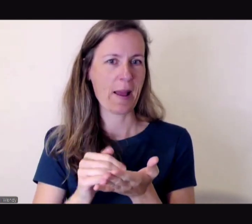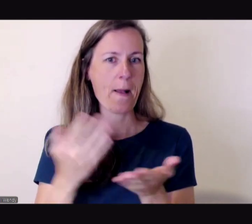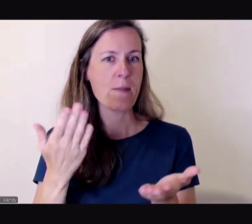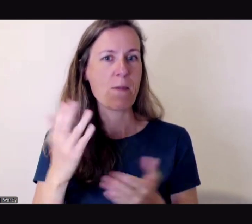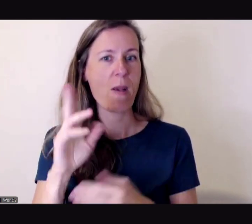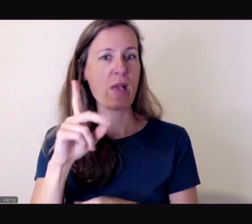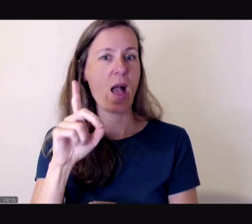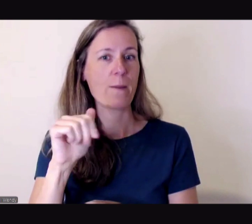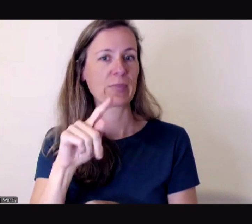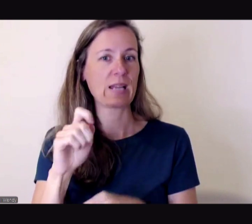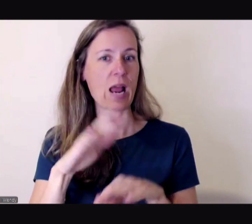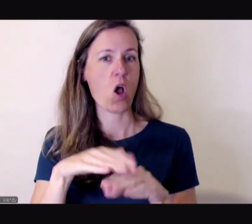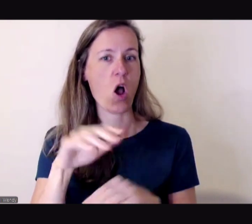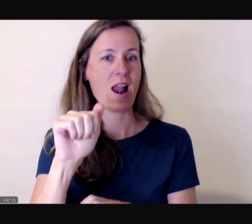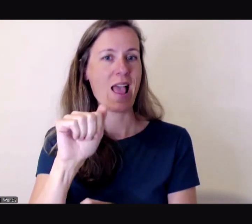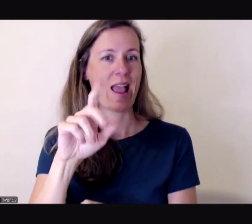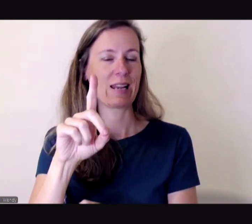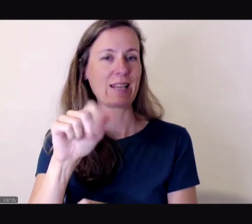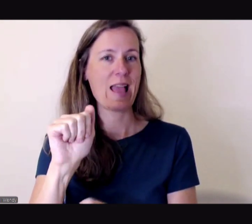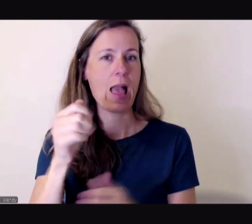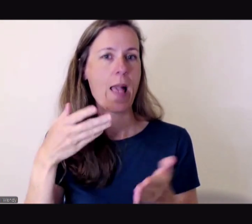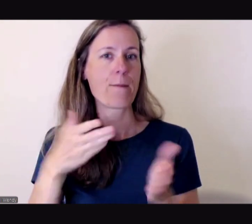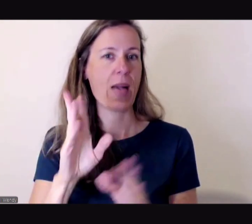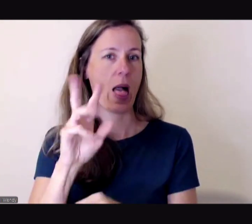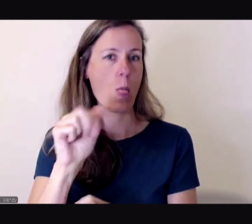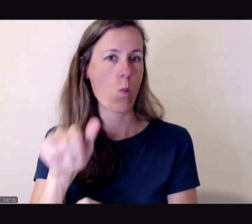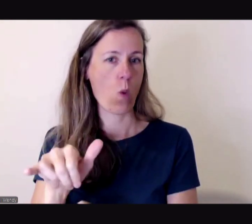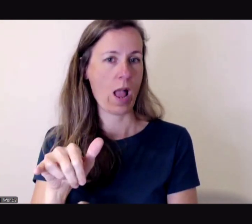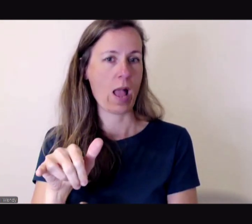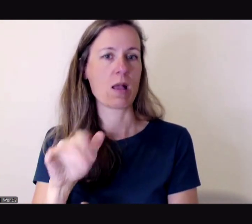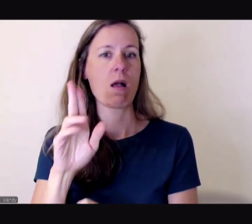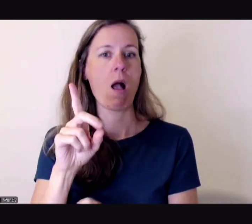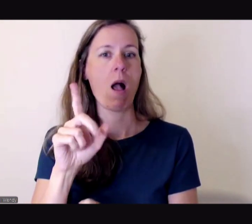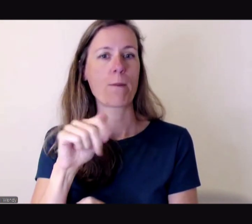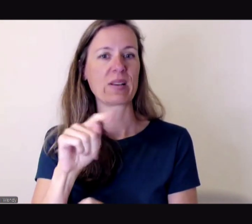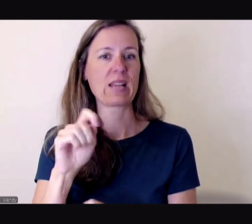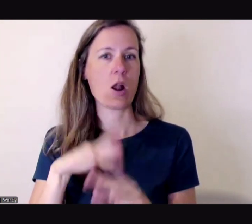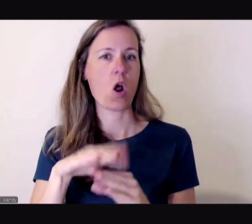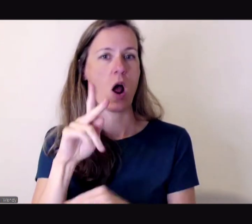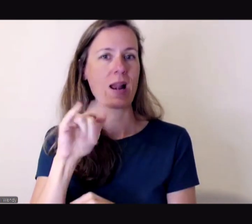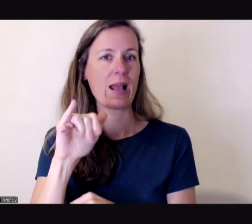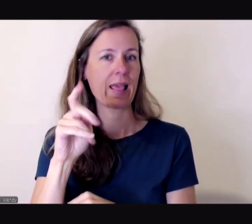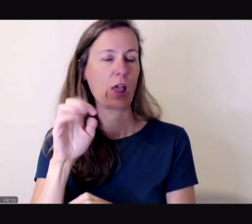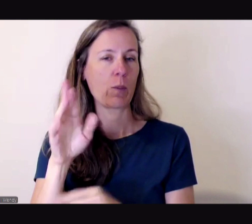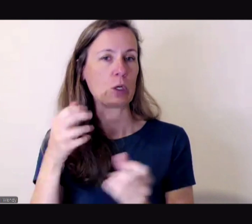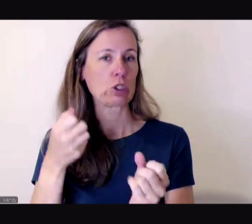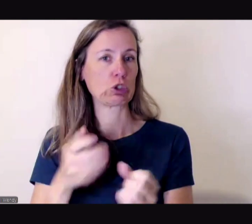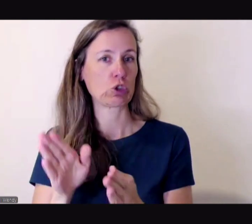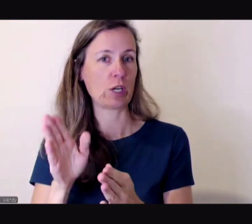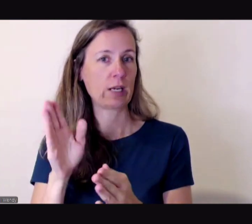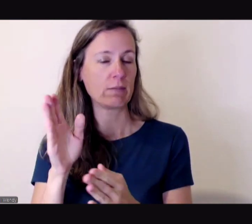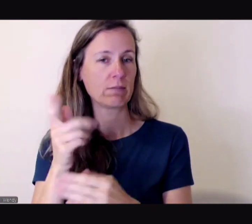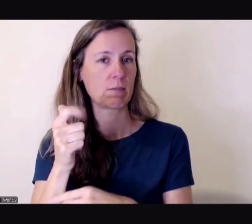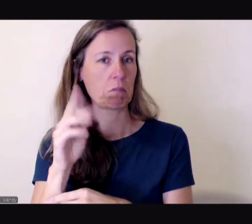around. An update on the Kilmer Street Park pathway. Okay, we can add that to the agenda as well.